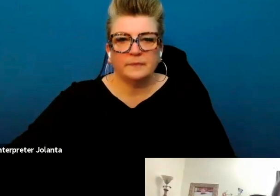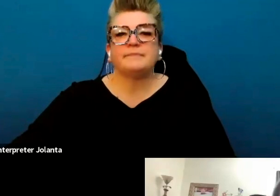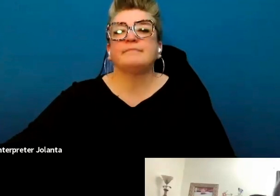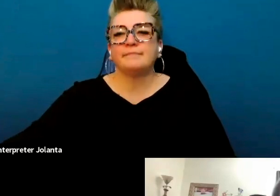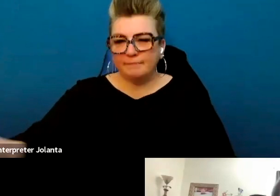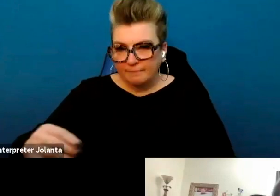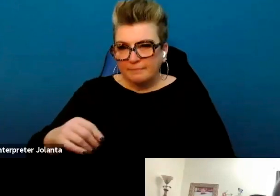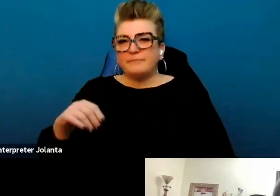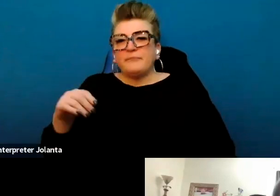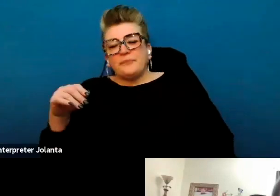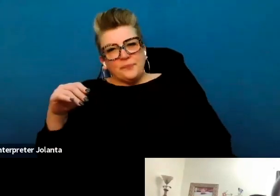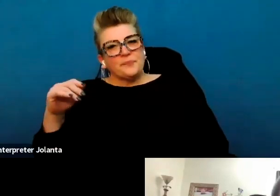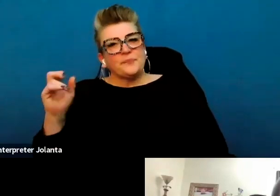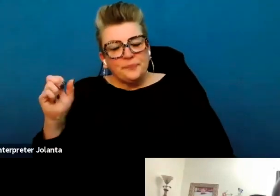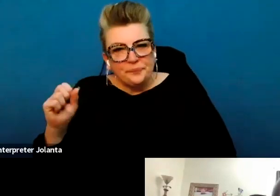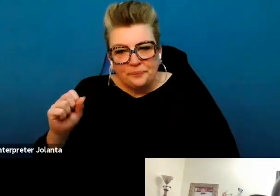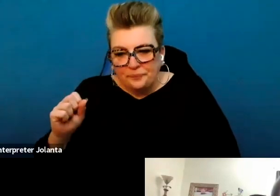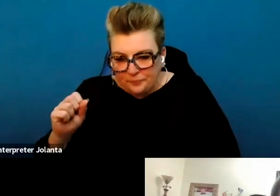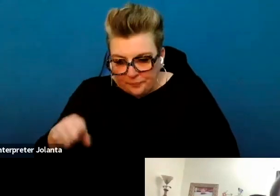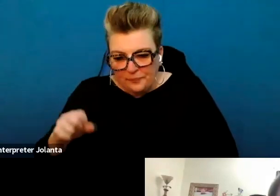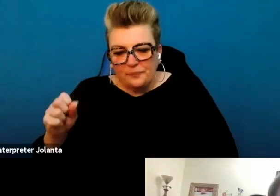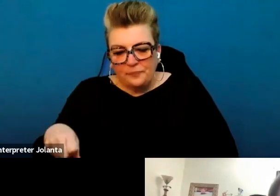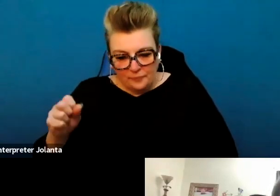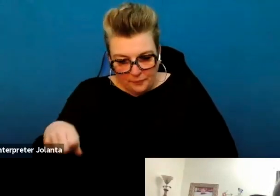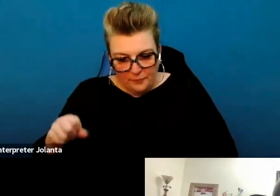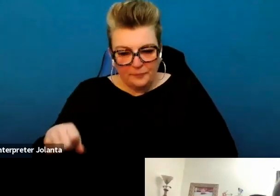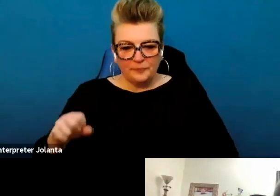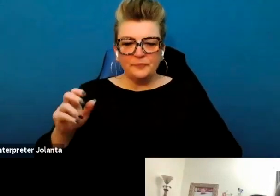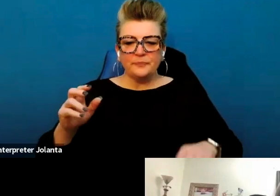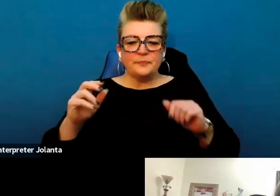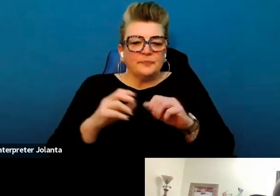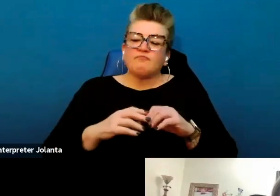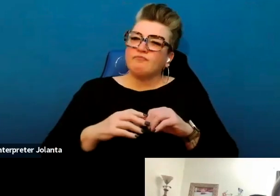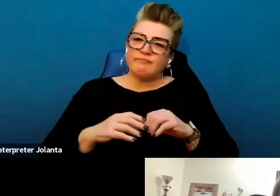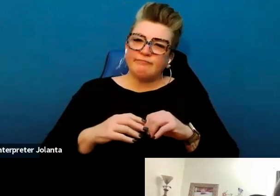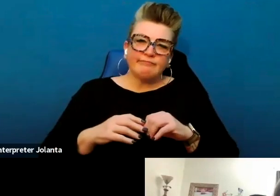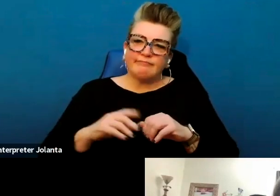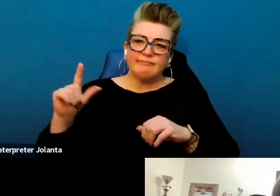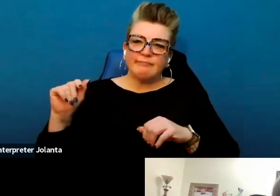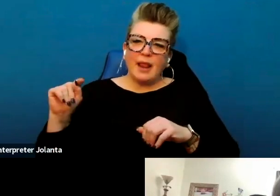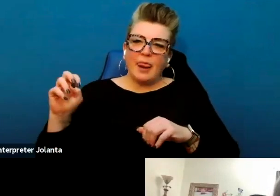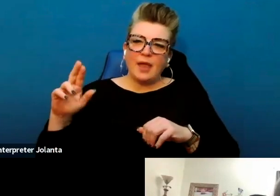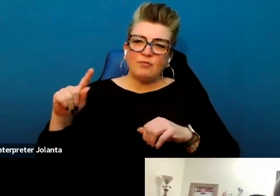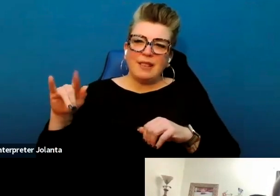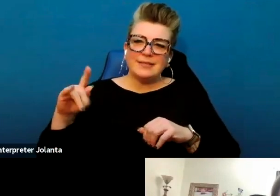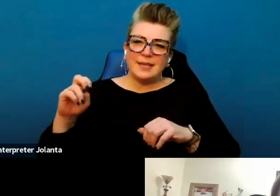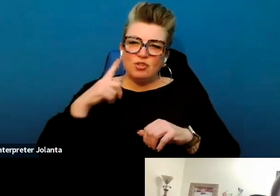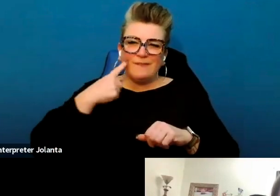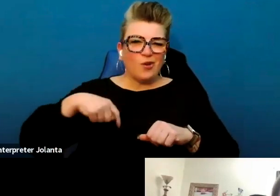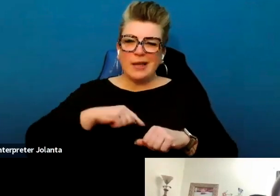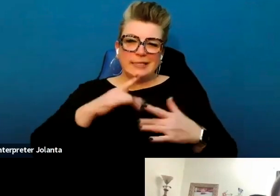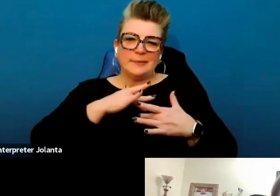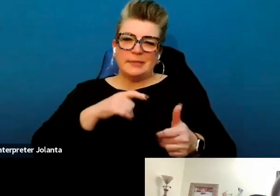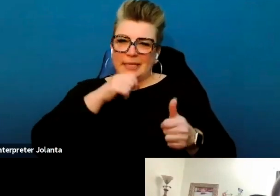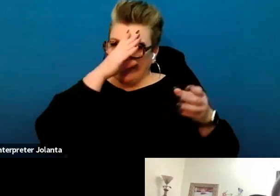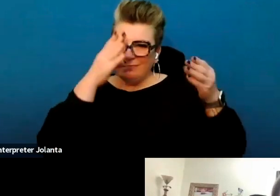Mhm. Yeah. Um, we have generally not looked at lateralization. It just it